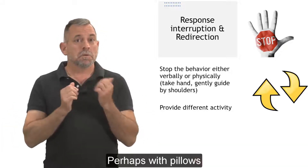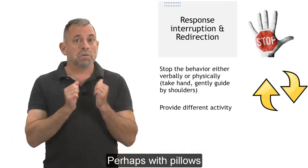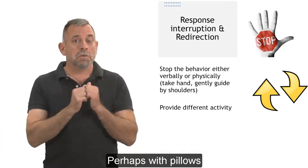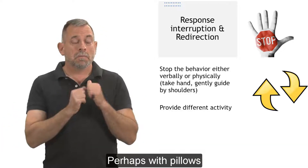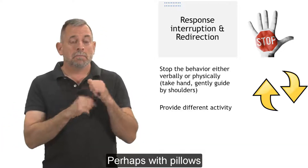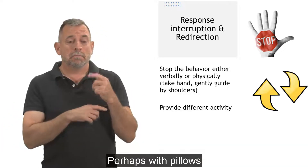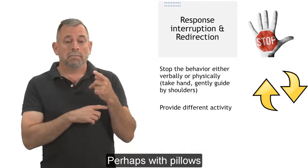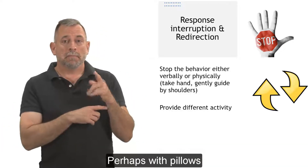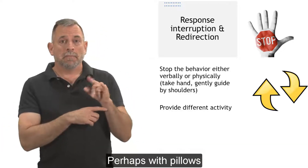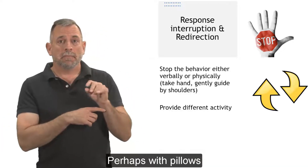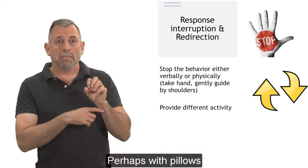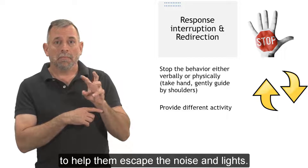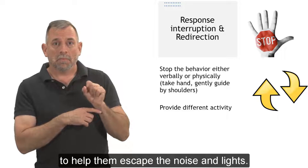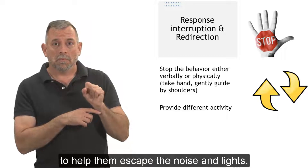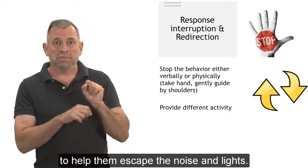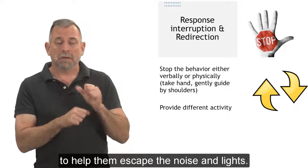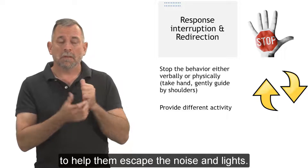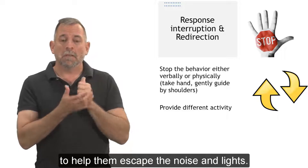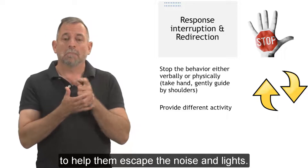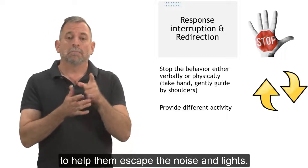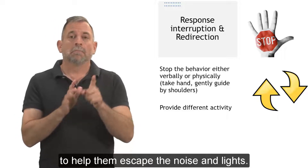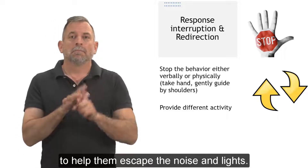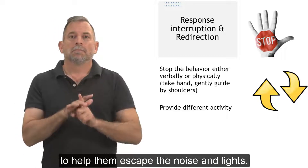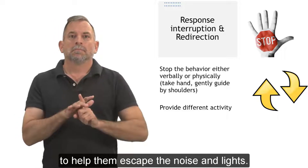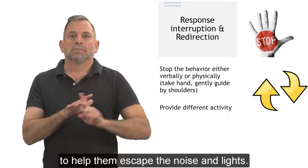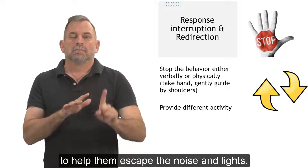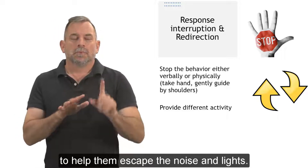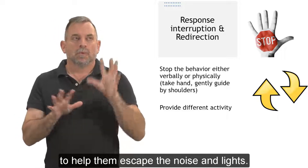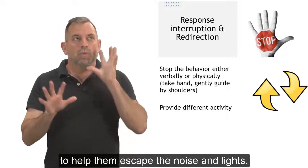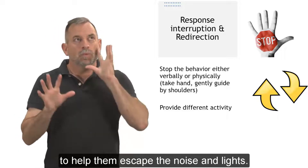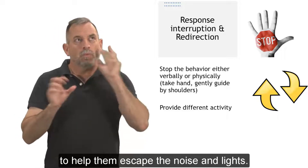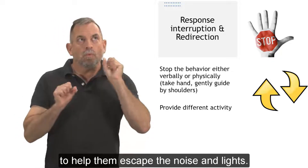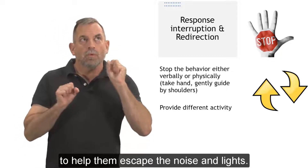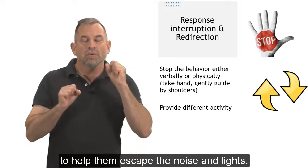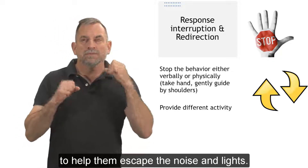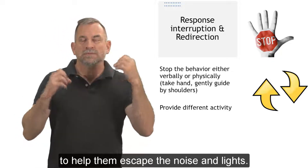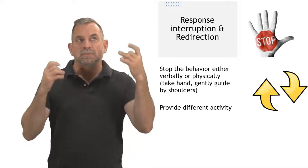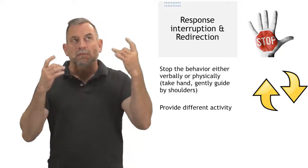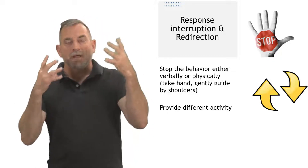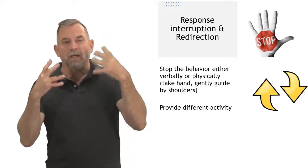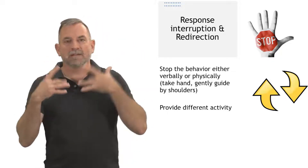Perhaps with pillows to help them escape the noise and lights.